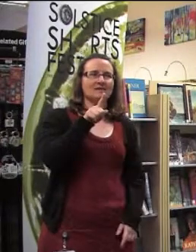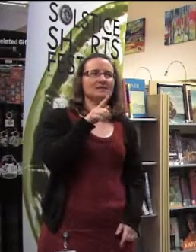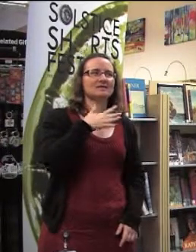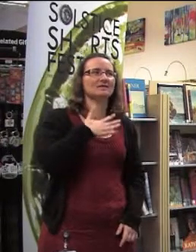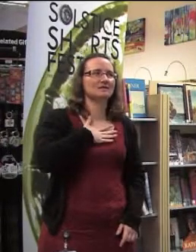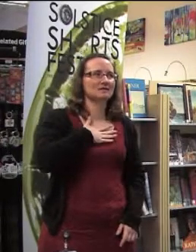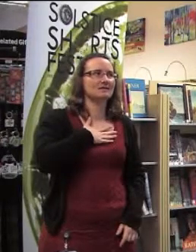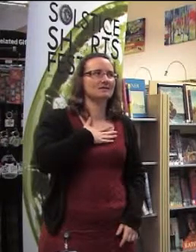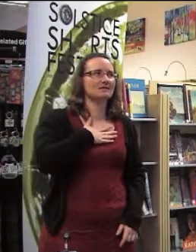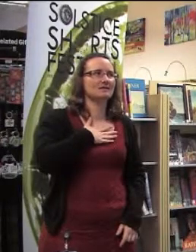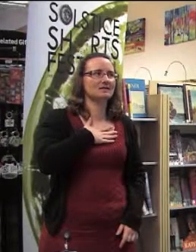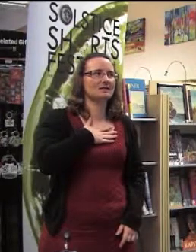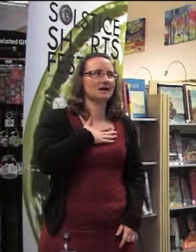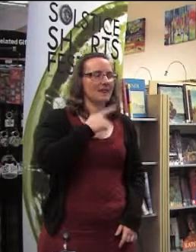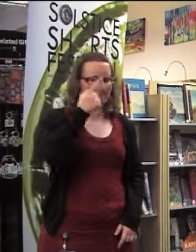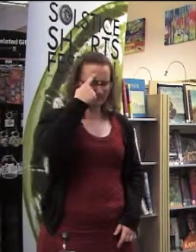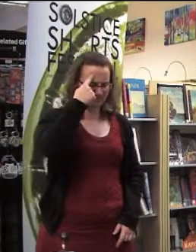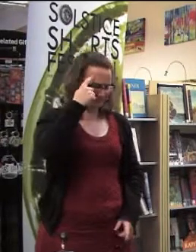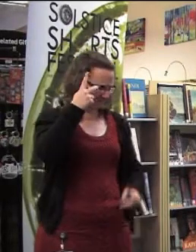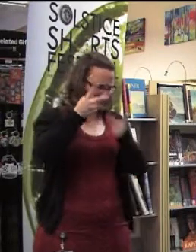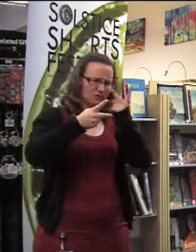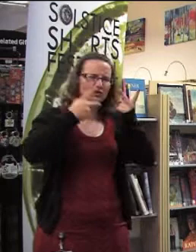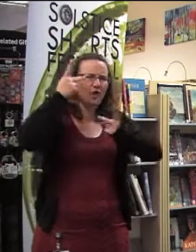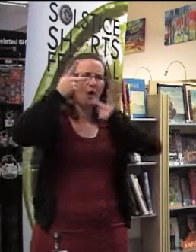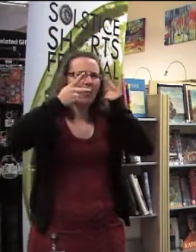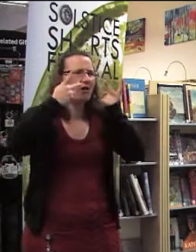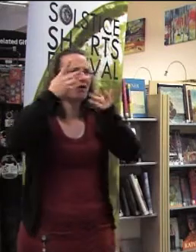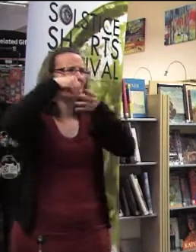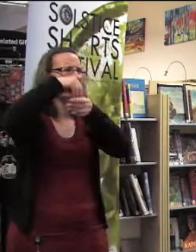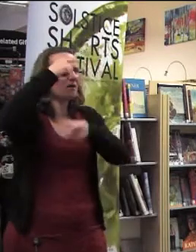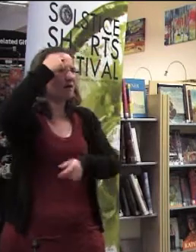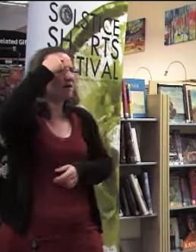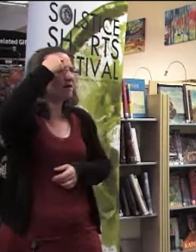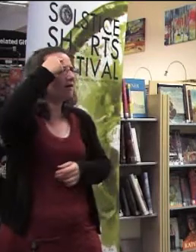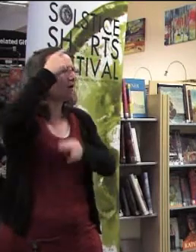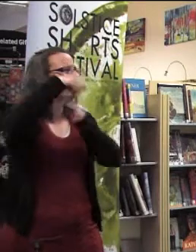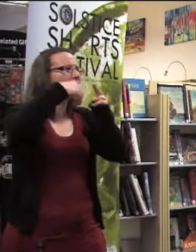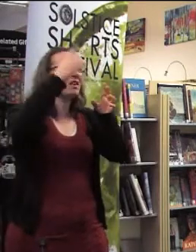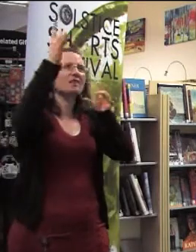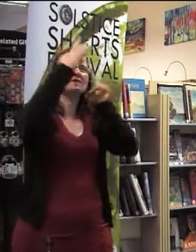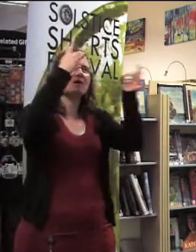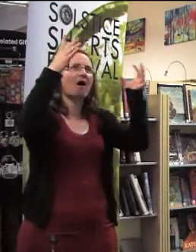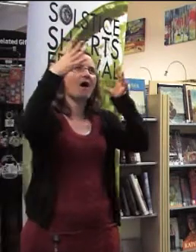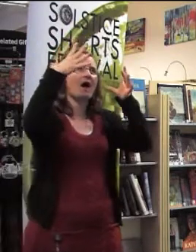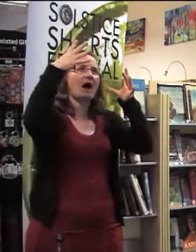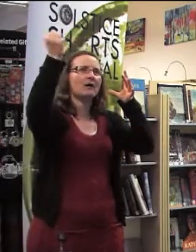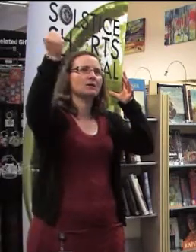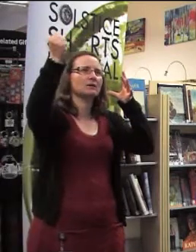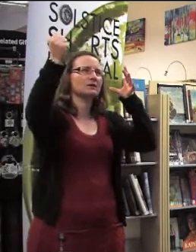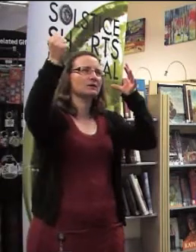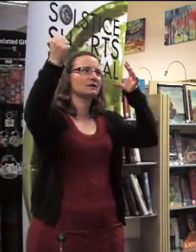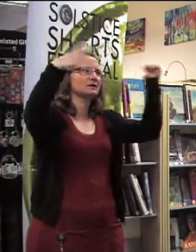And then that song started in my head, the one about the stars going out one by one.